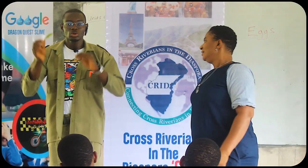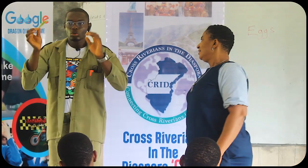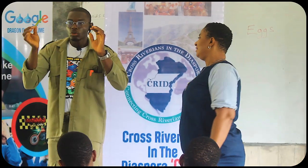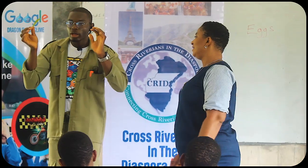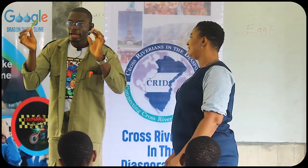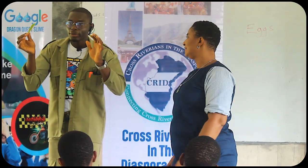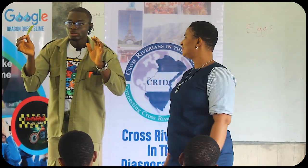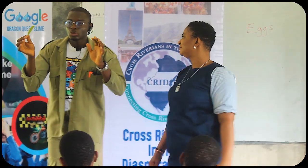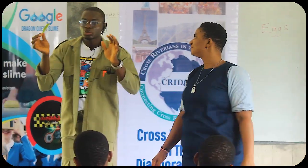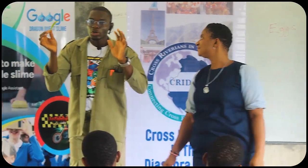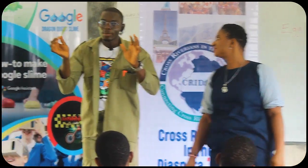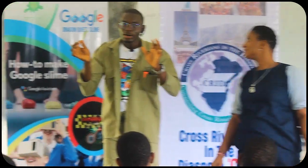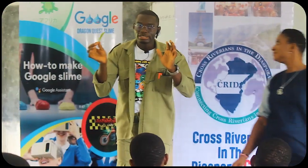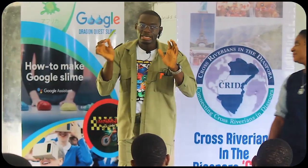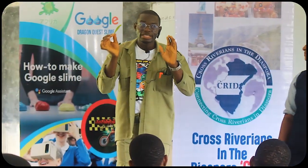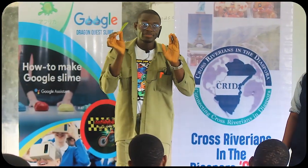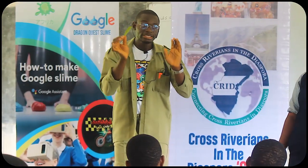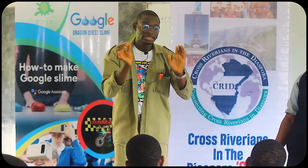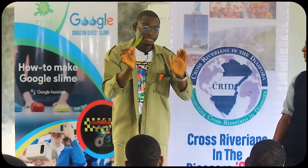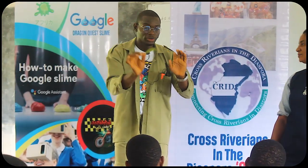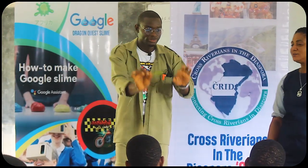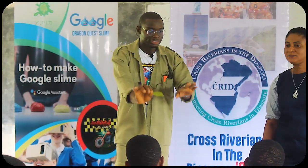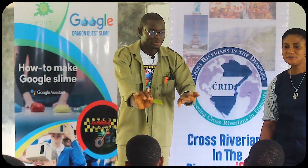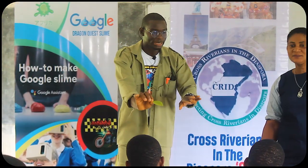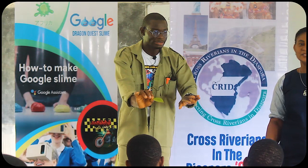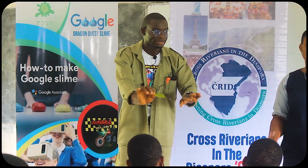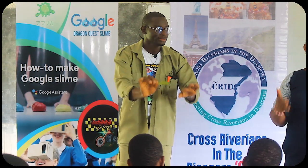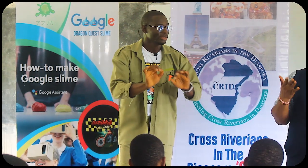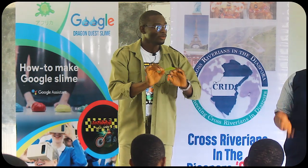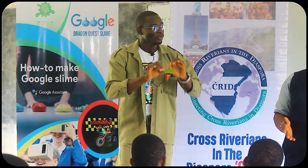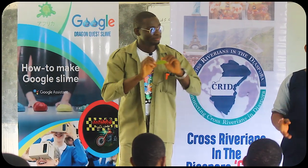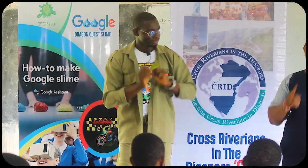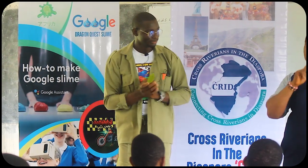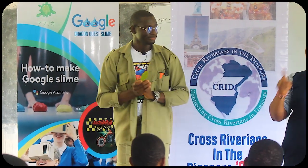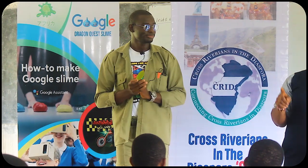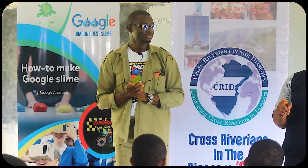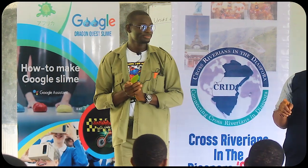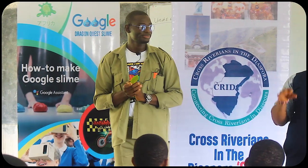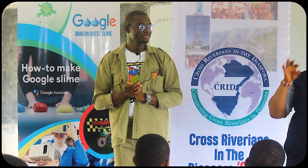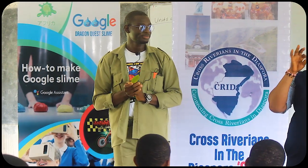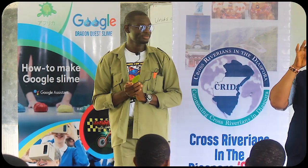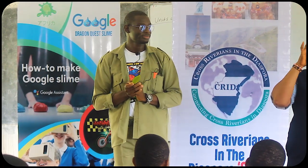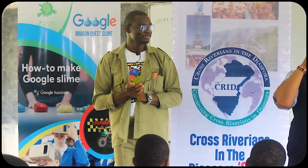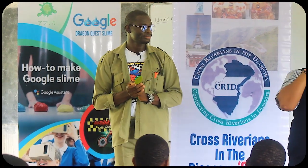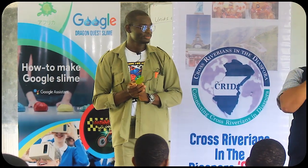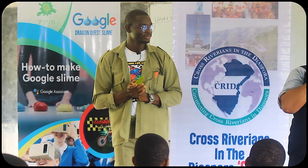So, I want to talk about the advantage of this plant. Now, we want to talk about what